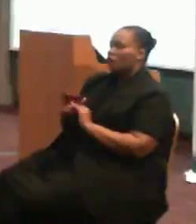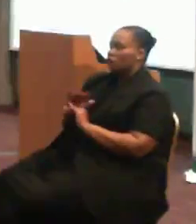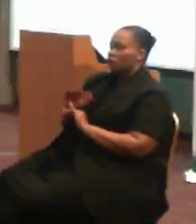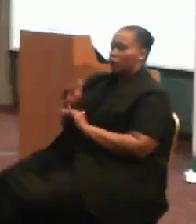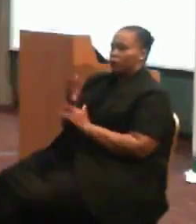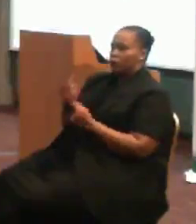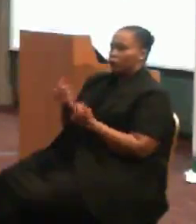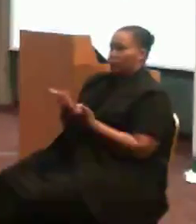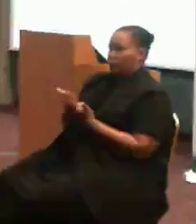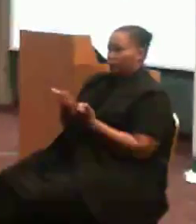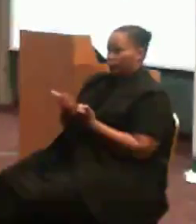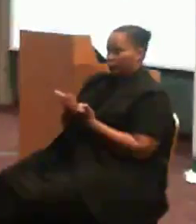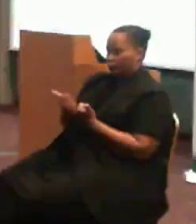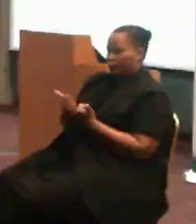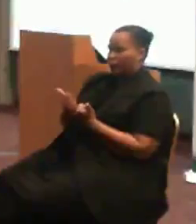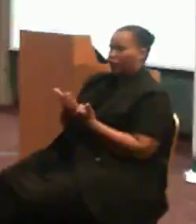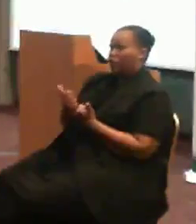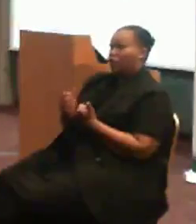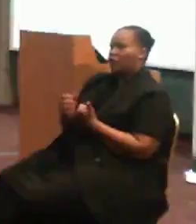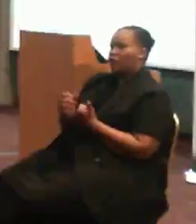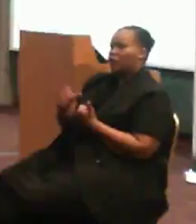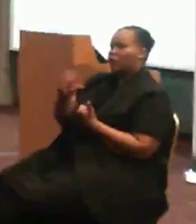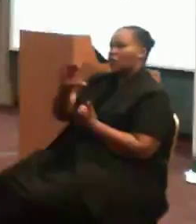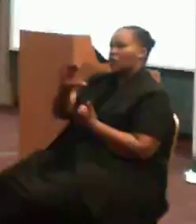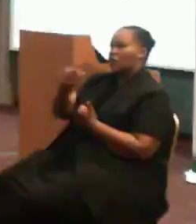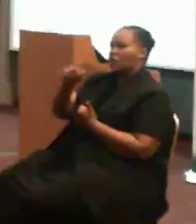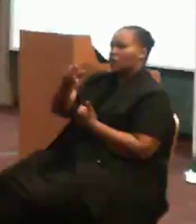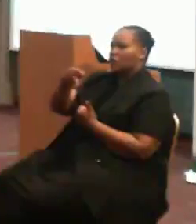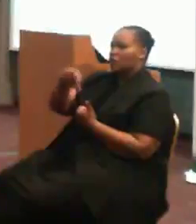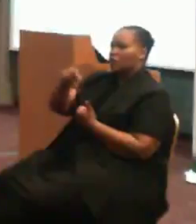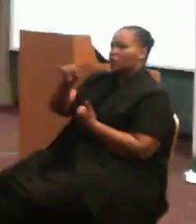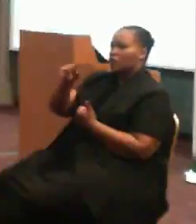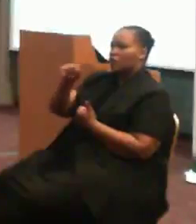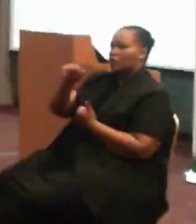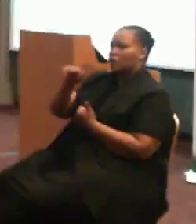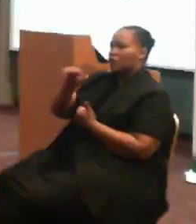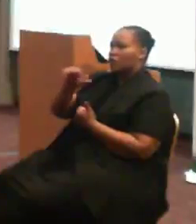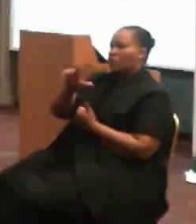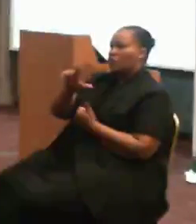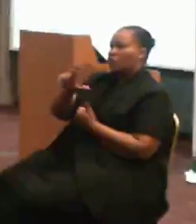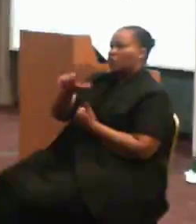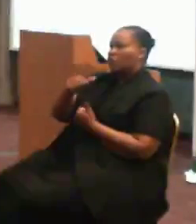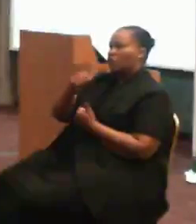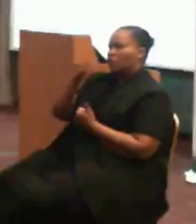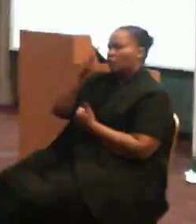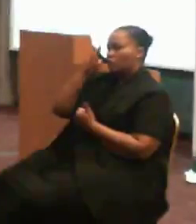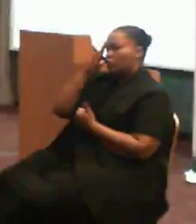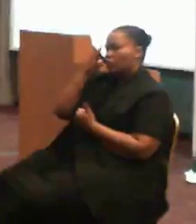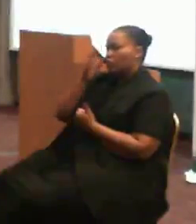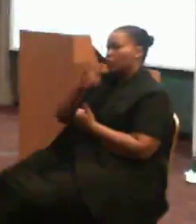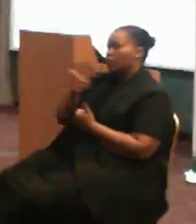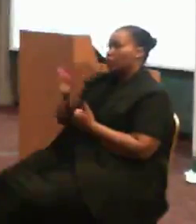you indicated in the latest slides that rating agencies are